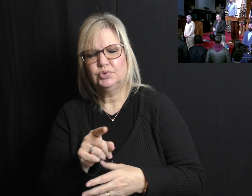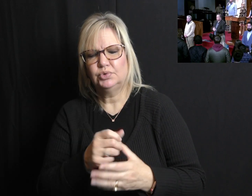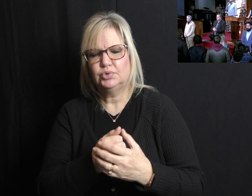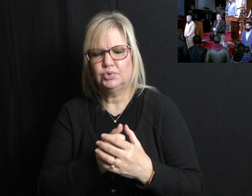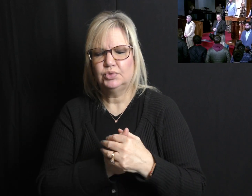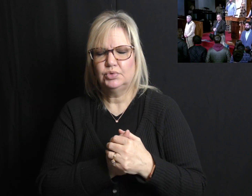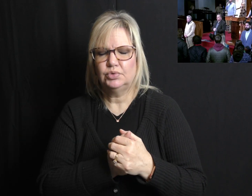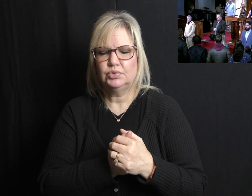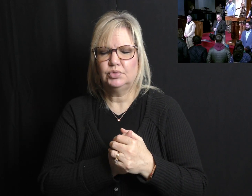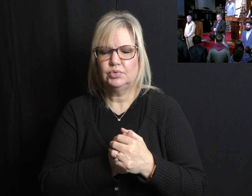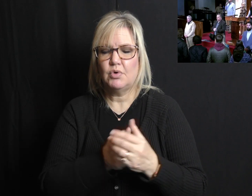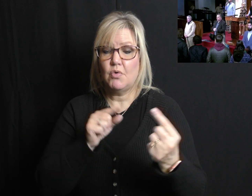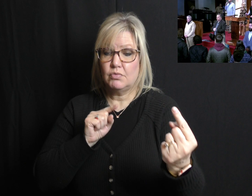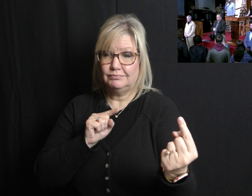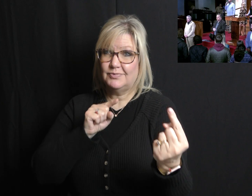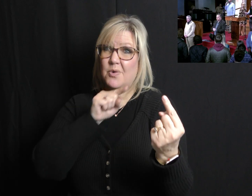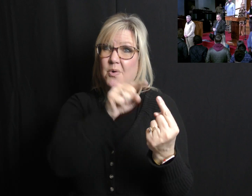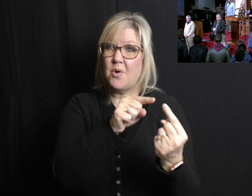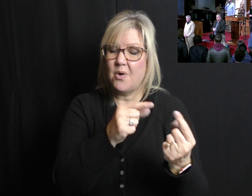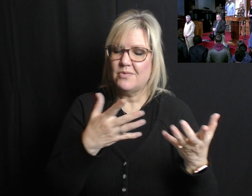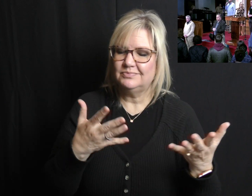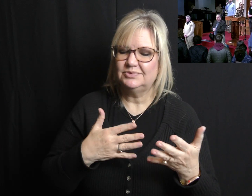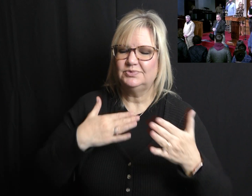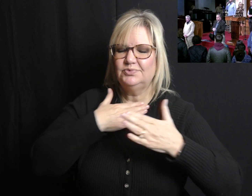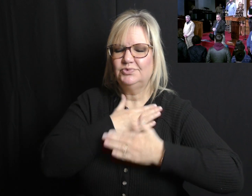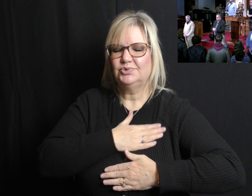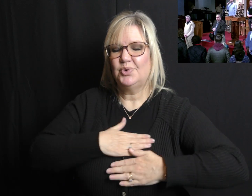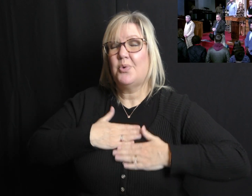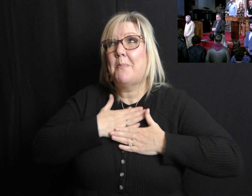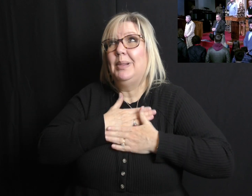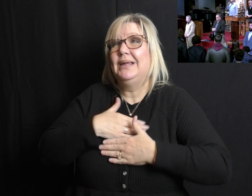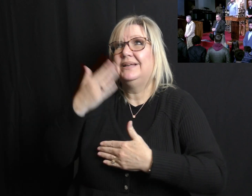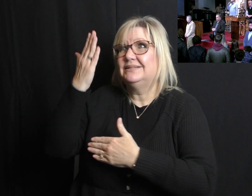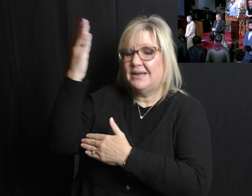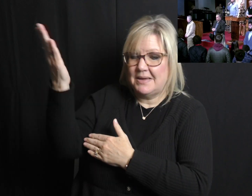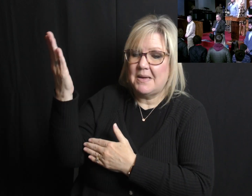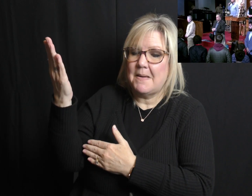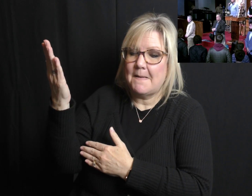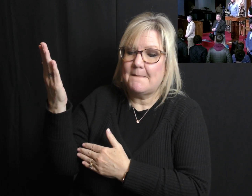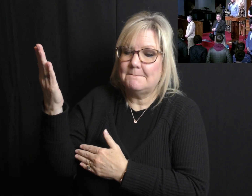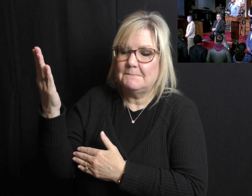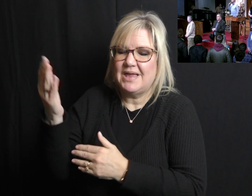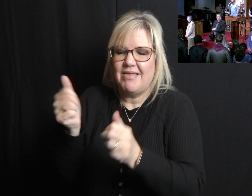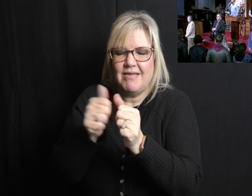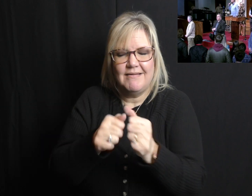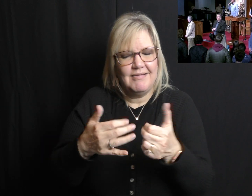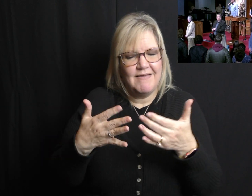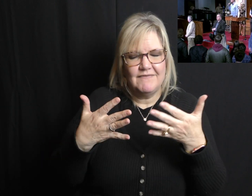Thank you.